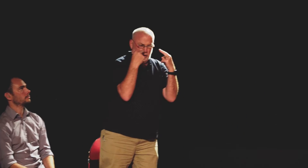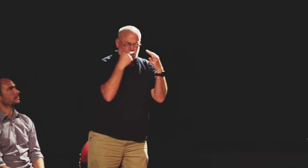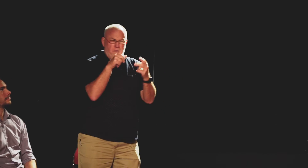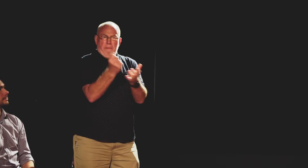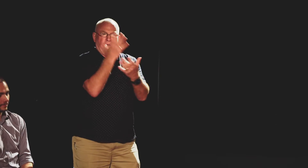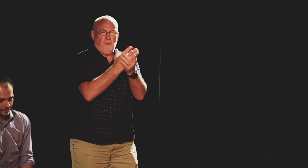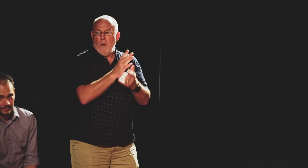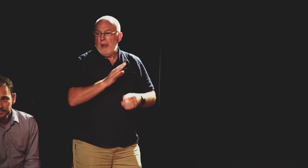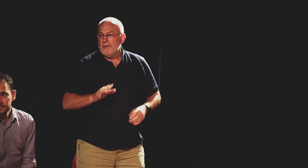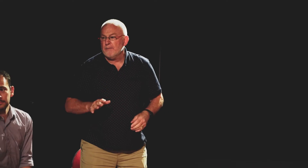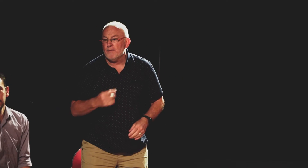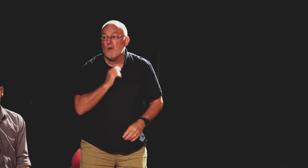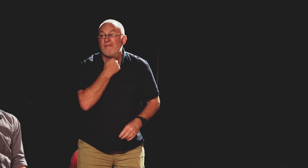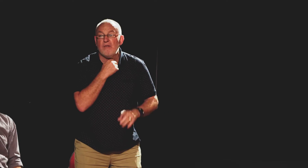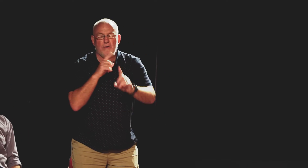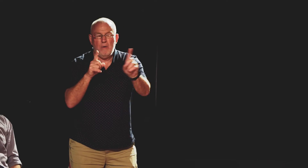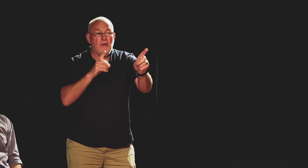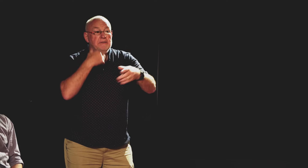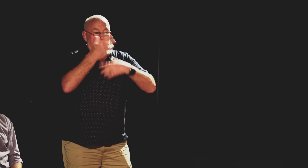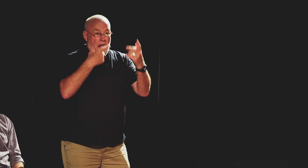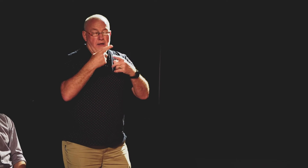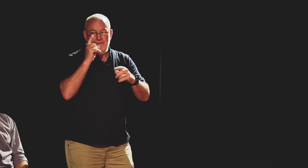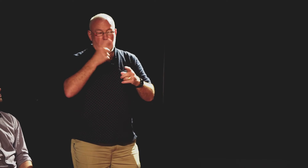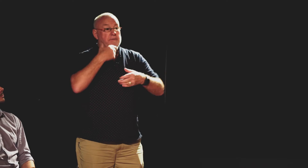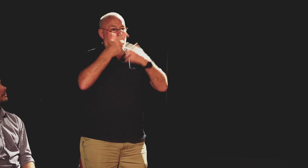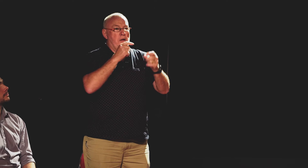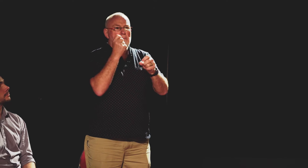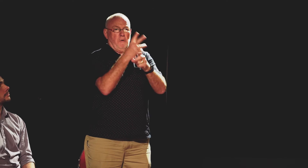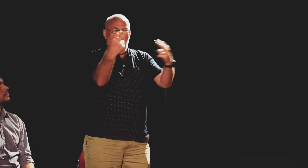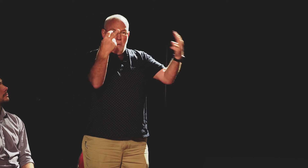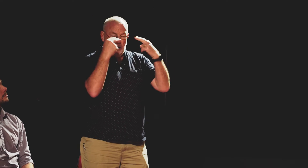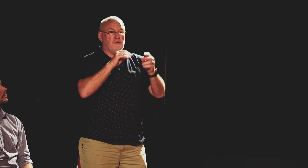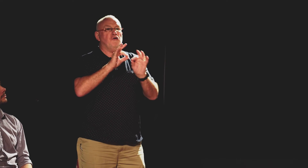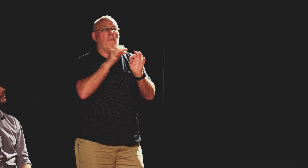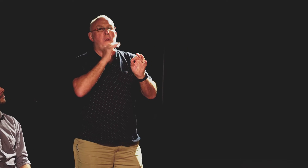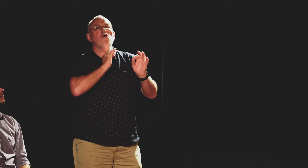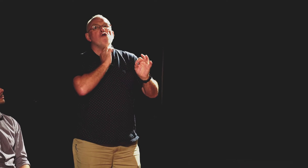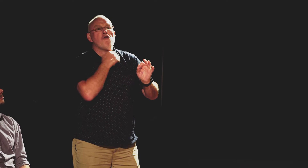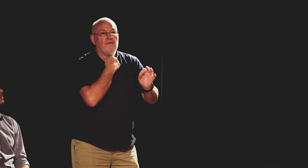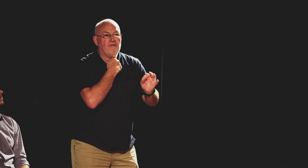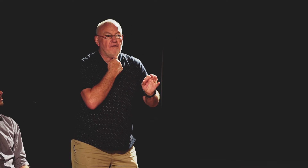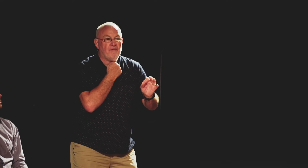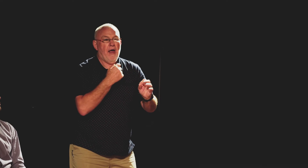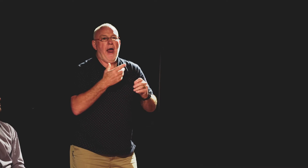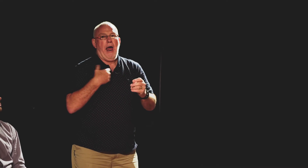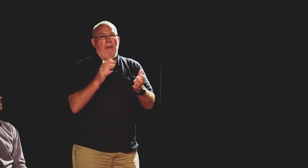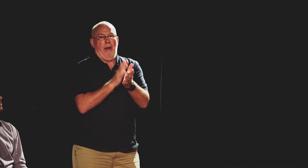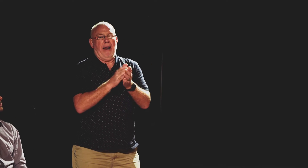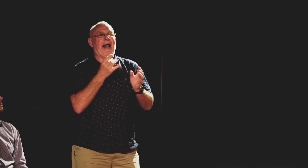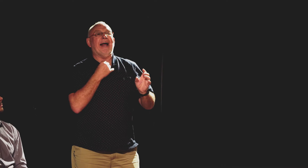If you all could watch me. Yeah, no, hang on. I'll just get the interpreter to explain, and then I'll turn my voice off. If you all watch me, and then the interpreter will stop